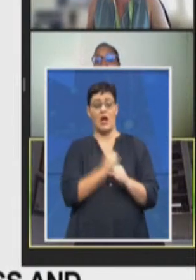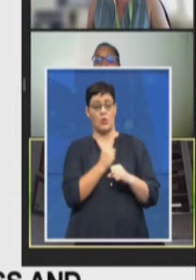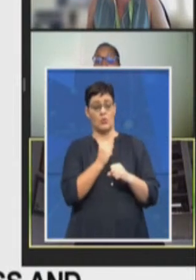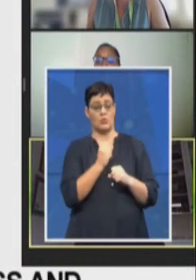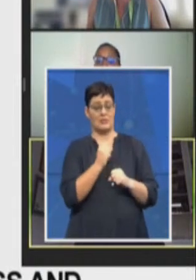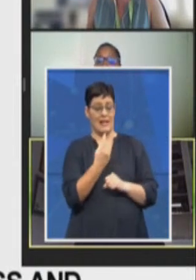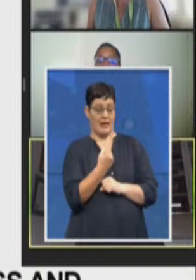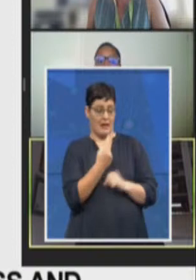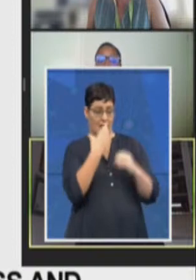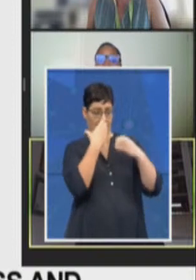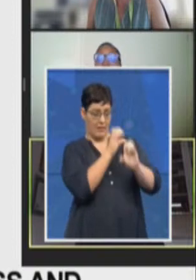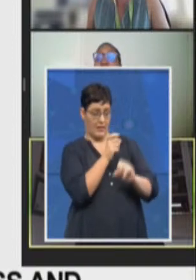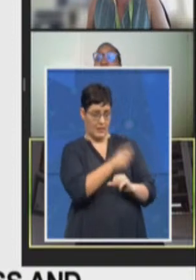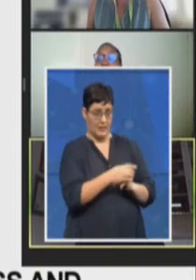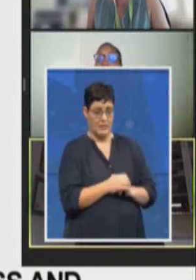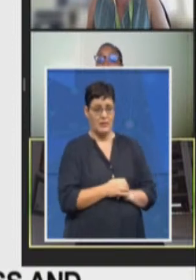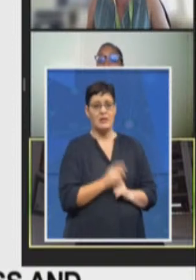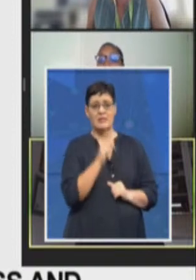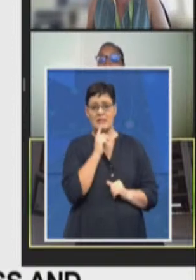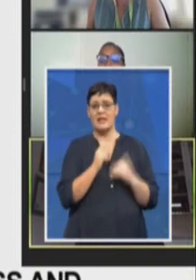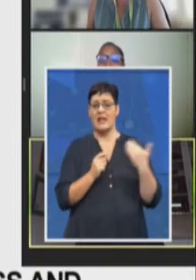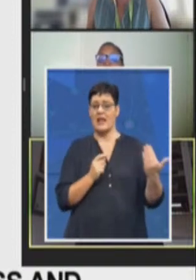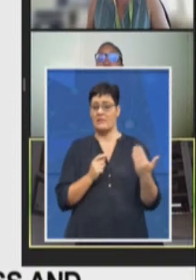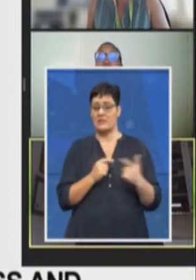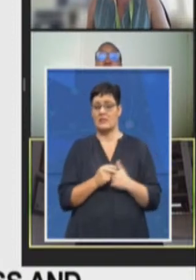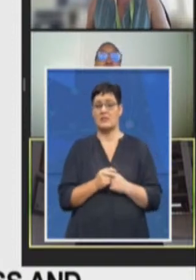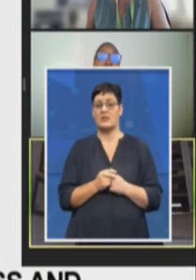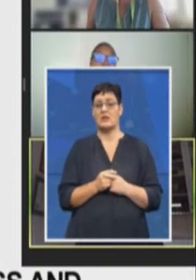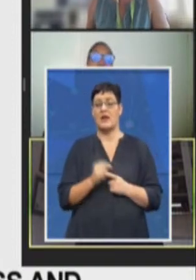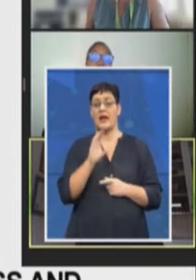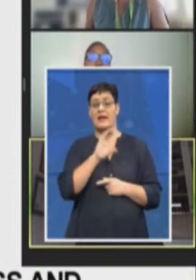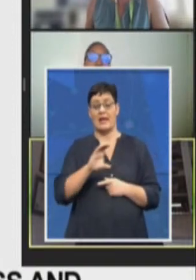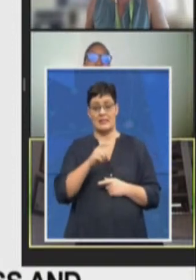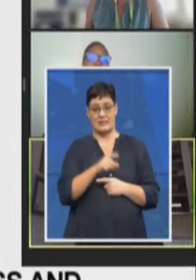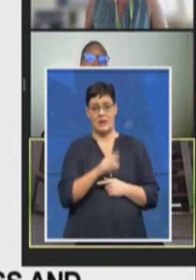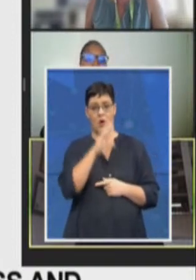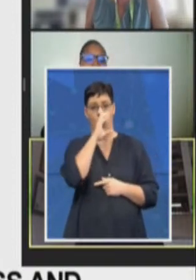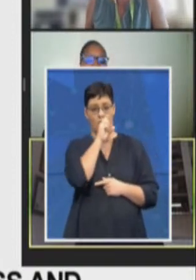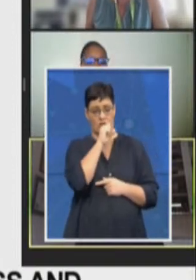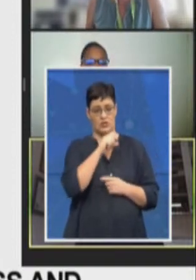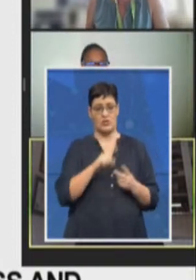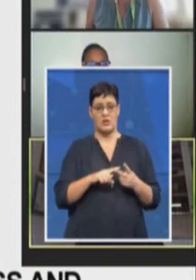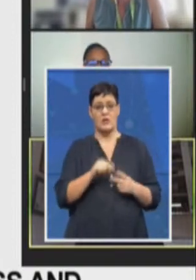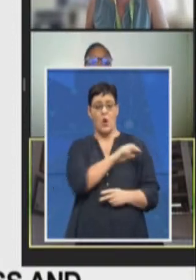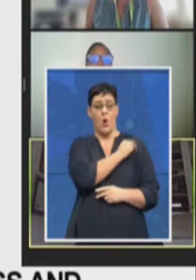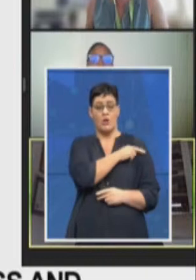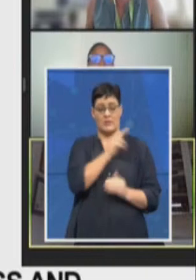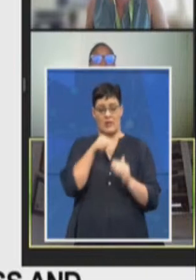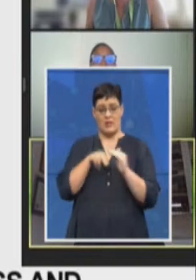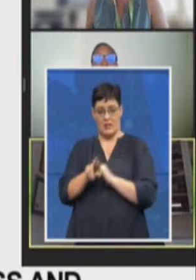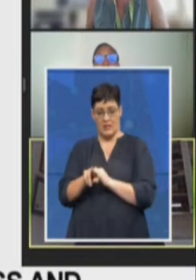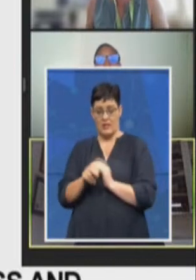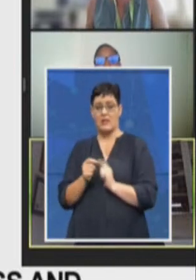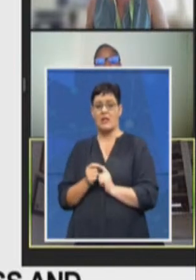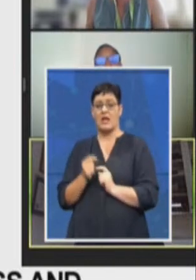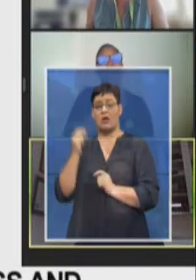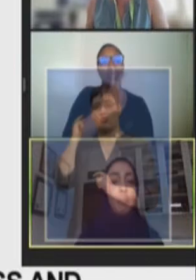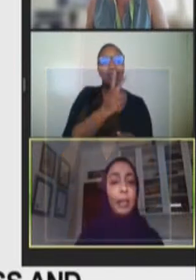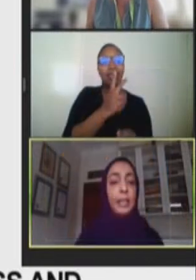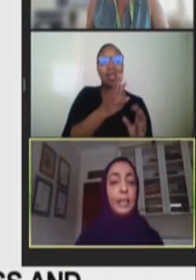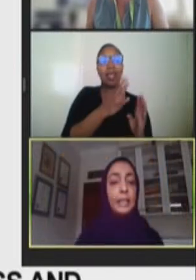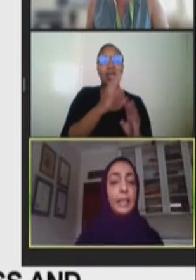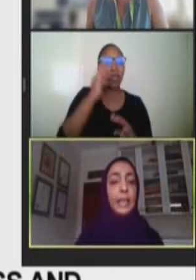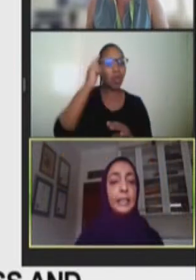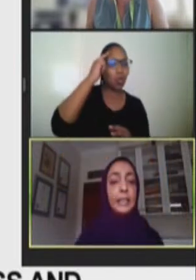of cases in orange and the number of hospital admissions in grey across the 3 waves. And you can see the sharp